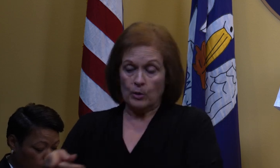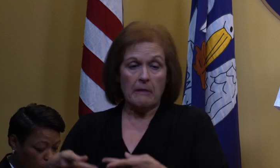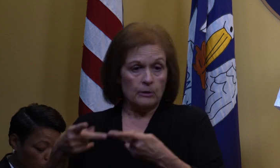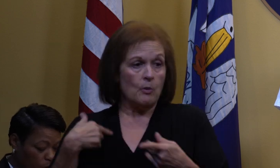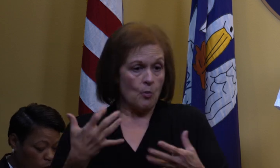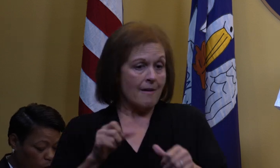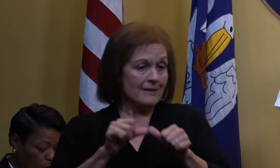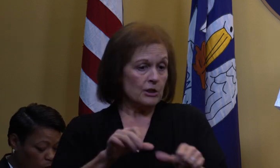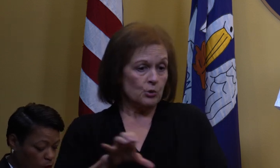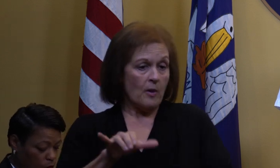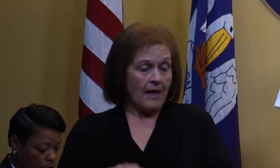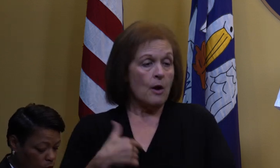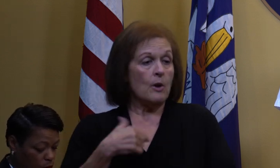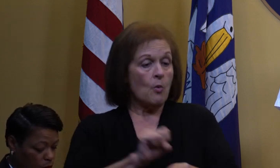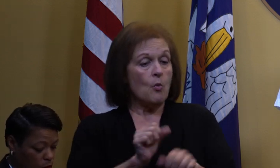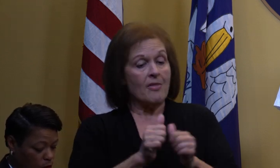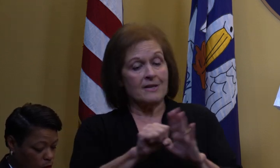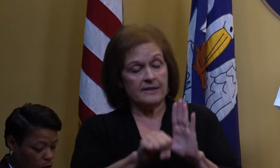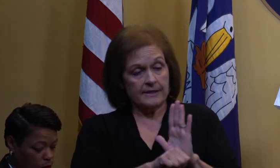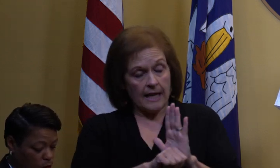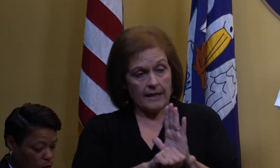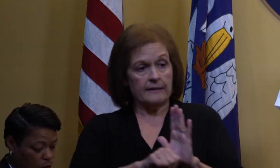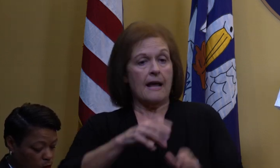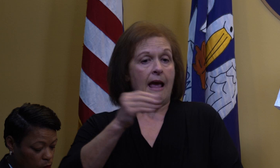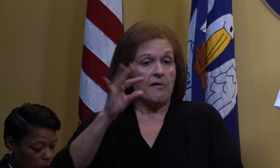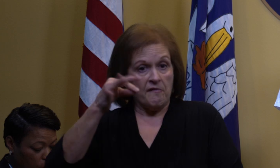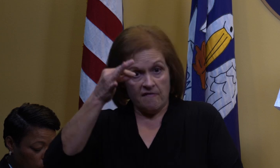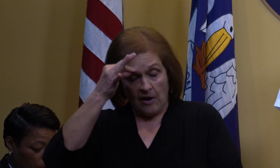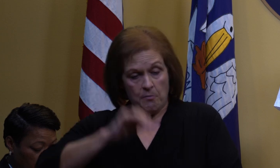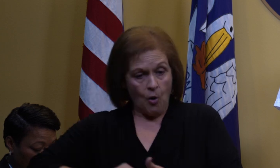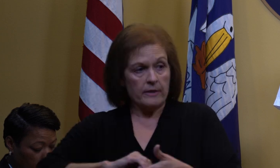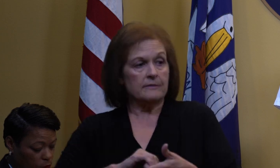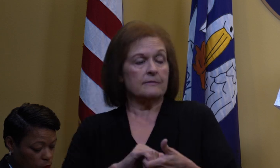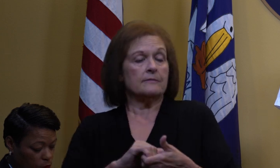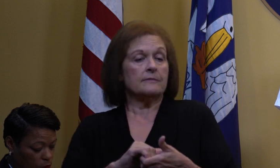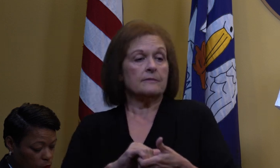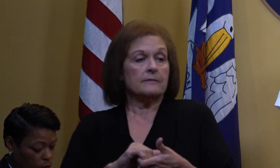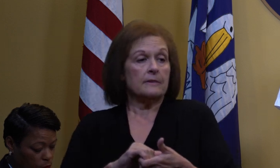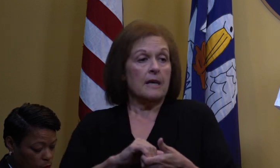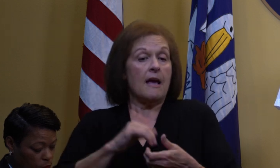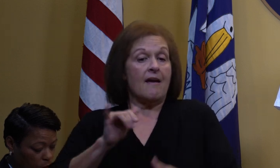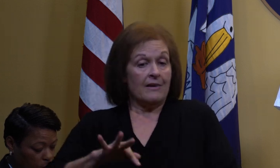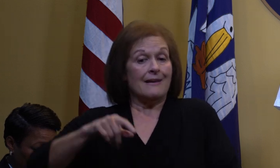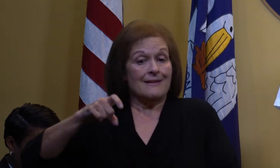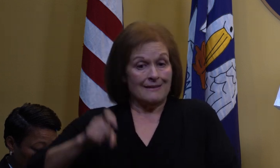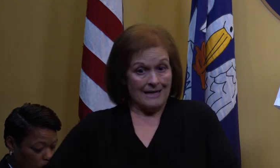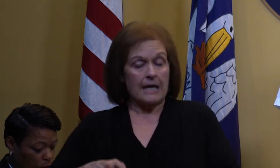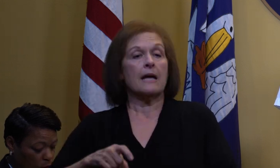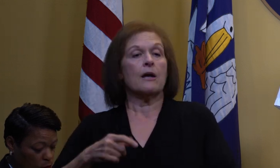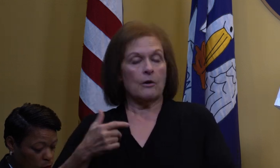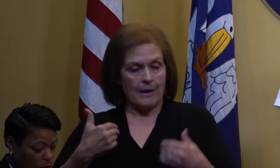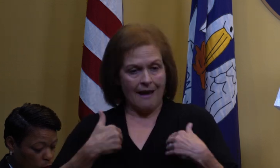that. We'll be working with our state partners and our federal partners to ensure that when needed, that adequate